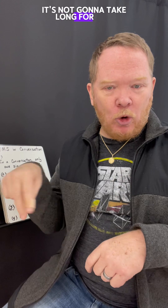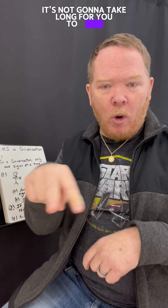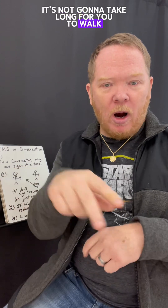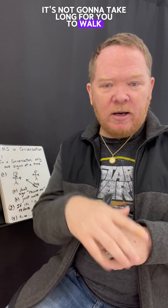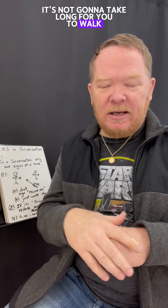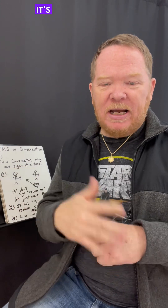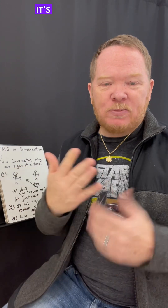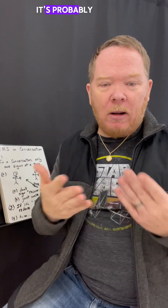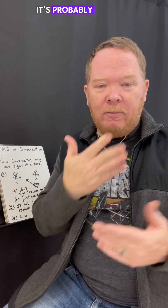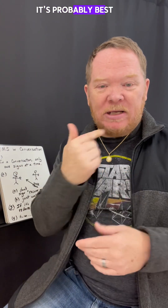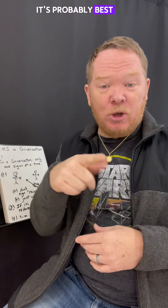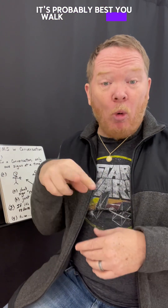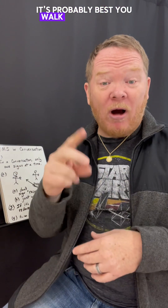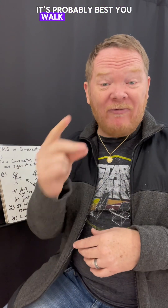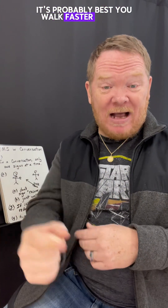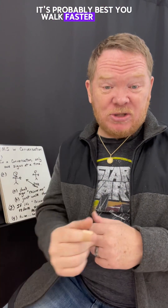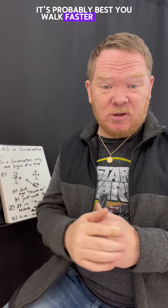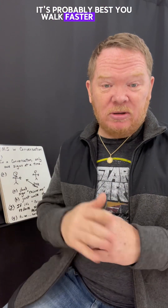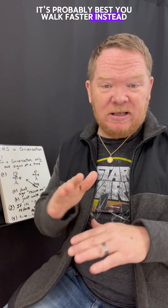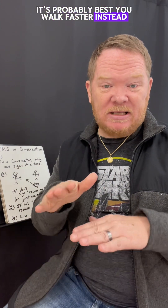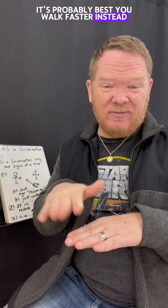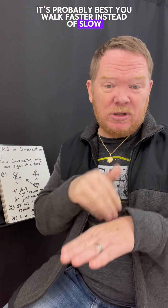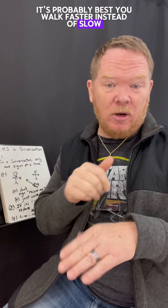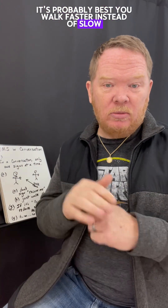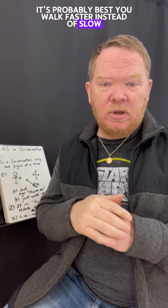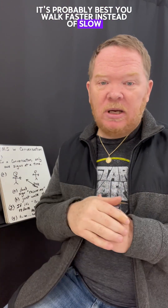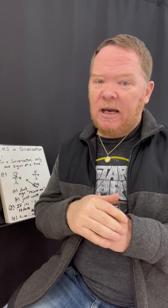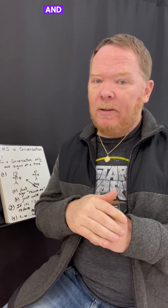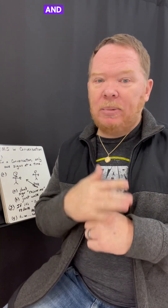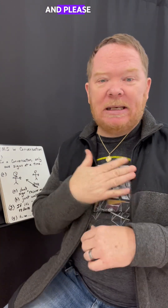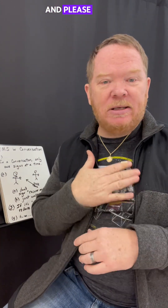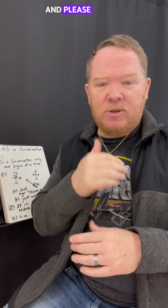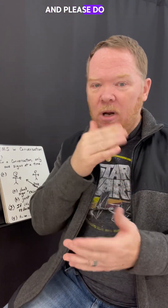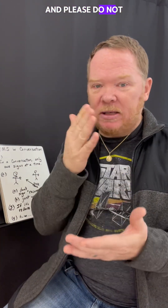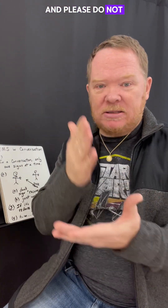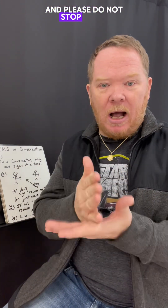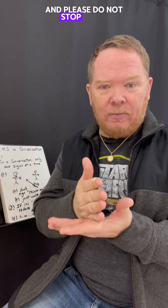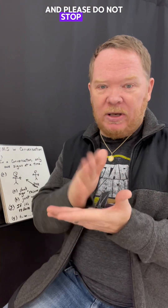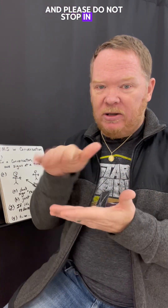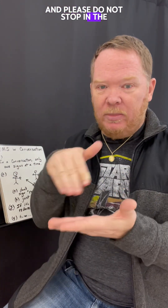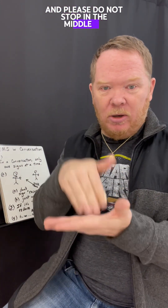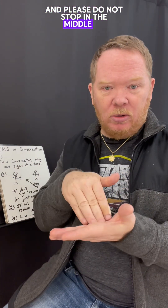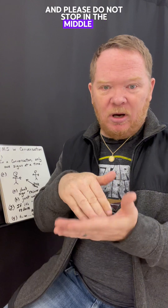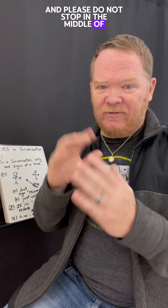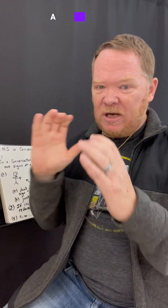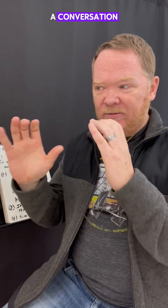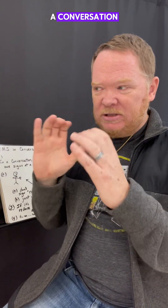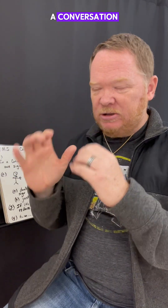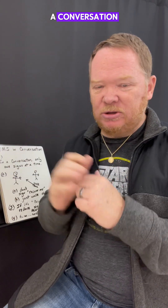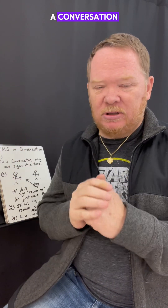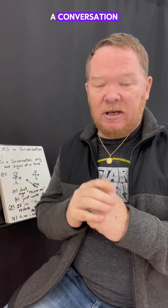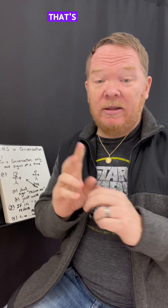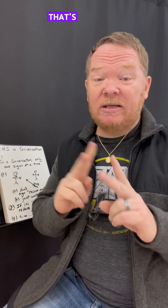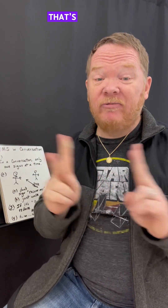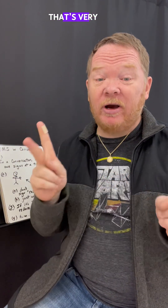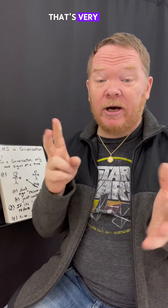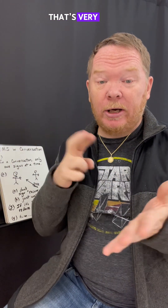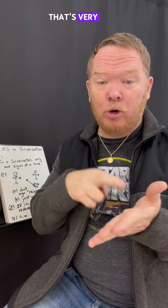walk. It's probably best that you walk faster instead of slow. And please do not stop in the middle of a conversation. That's very